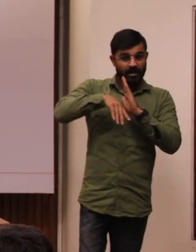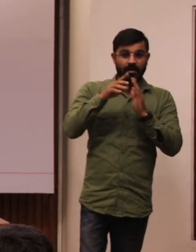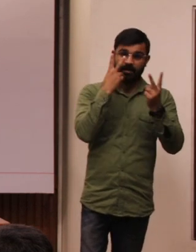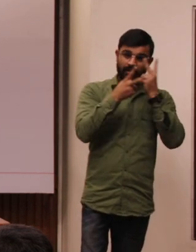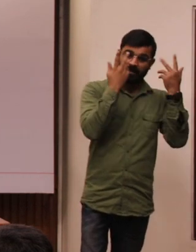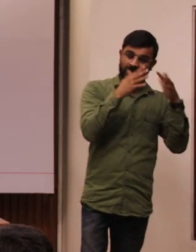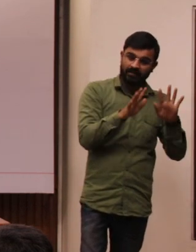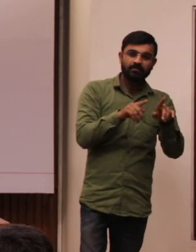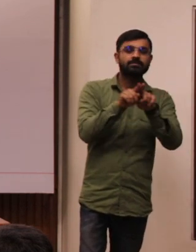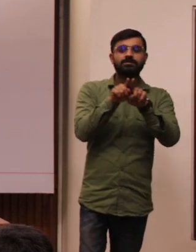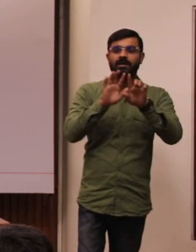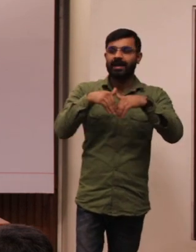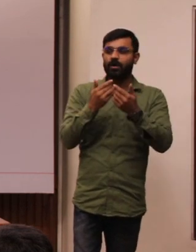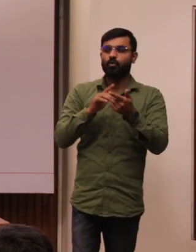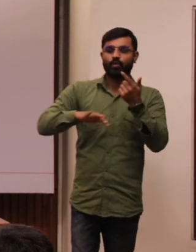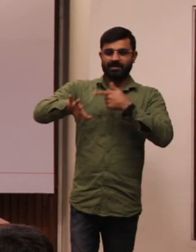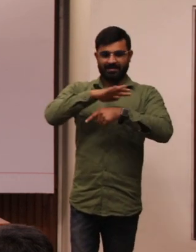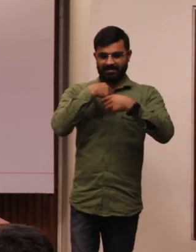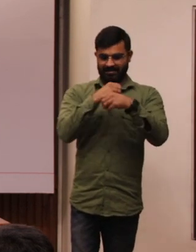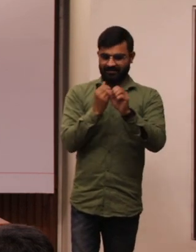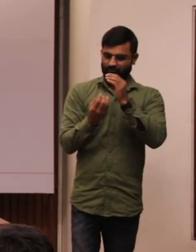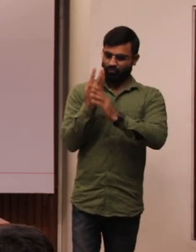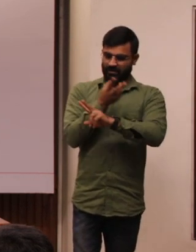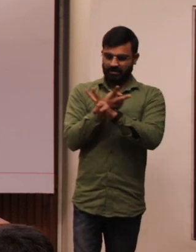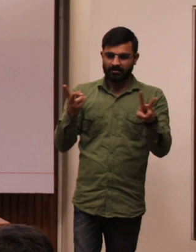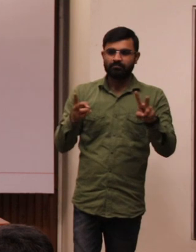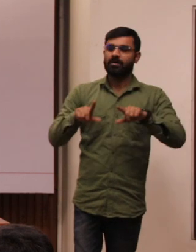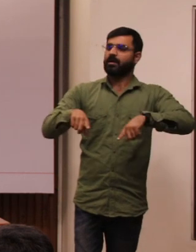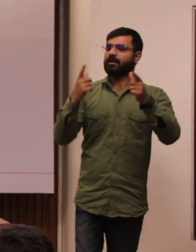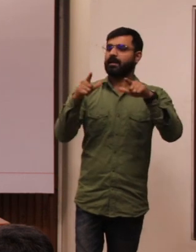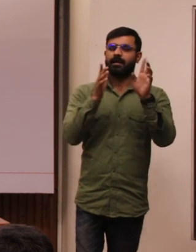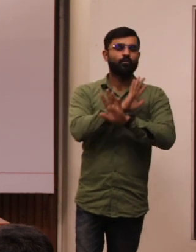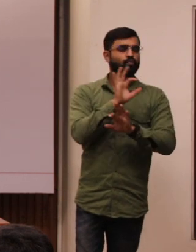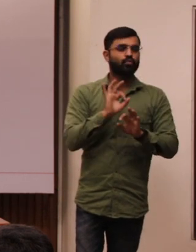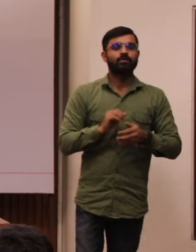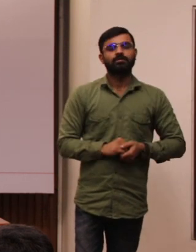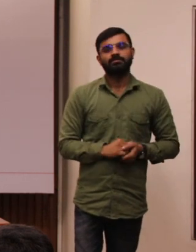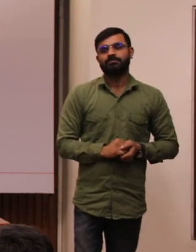park. This is like an example of how to ecologically restore a system. It's not only just trees. So,